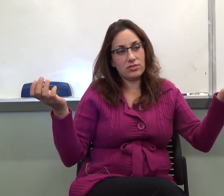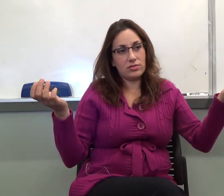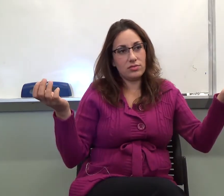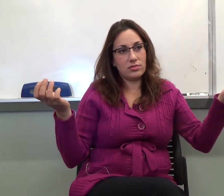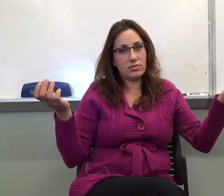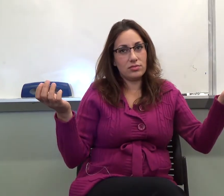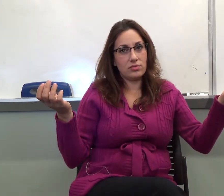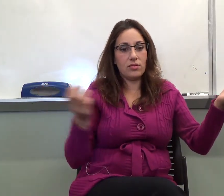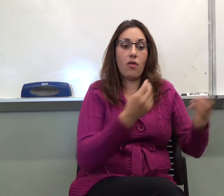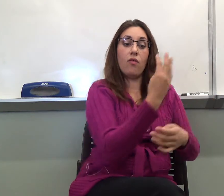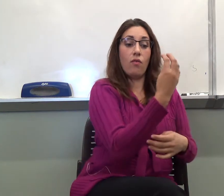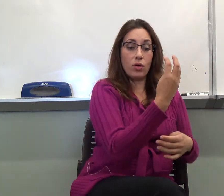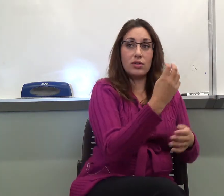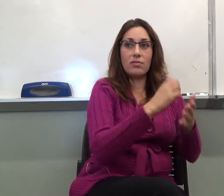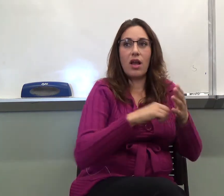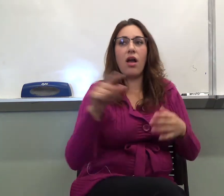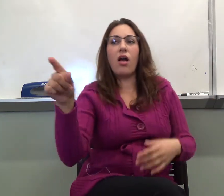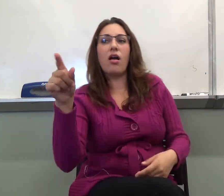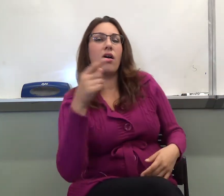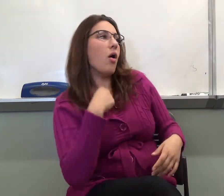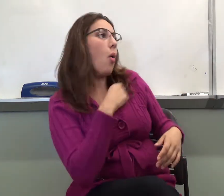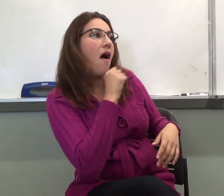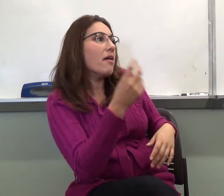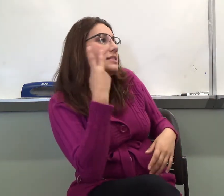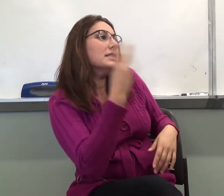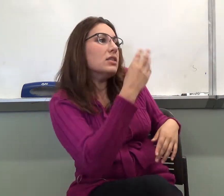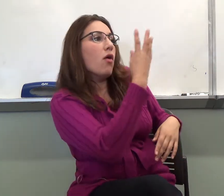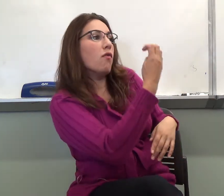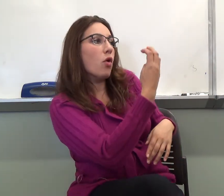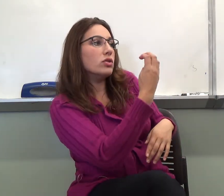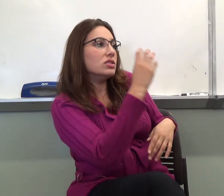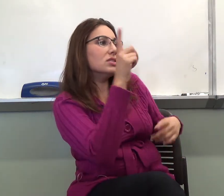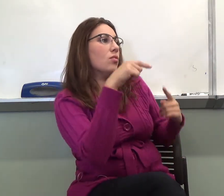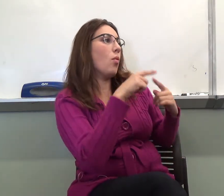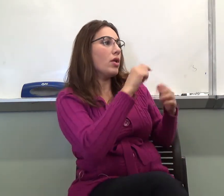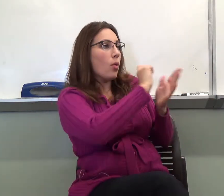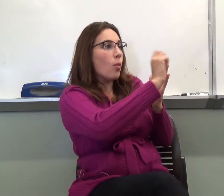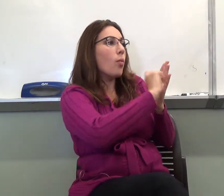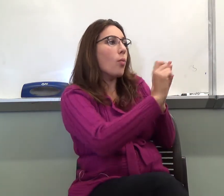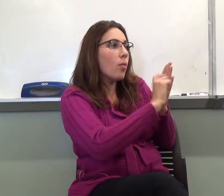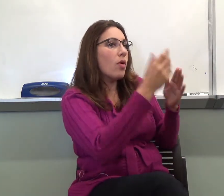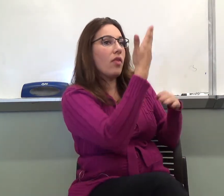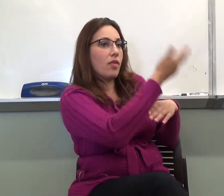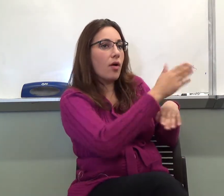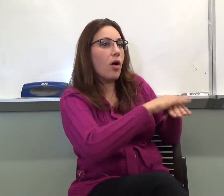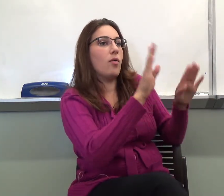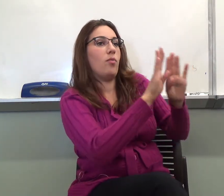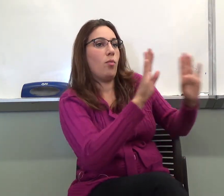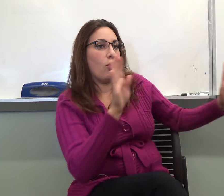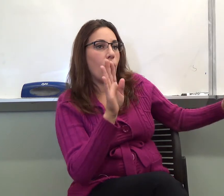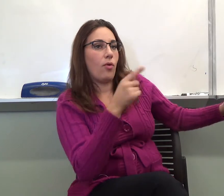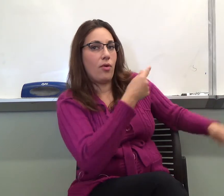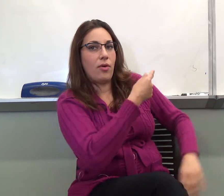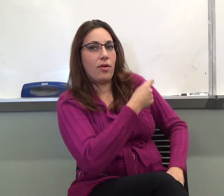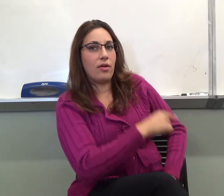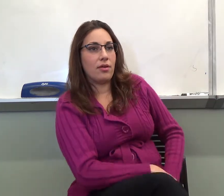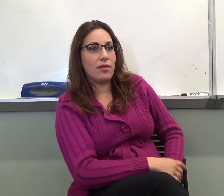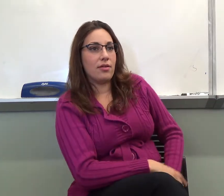14 minus No, 8. because I didn't see the 14 up there when you put 8 equals y over 4. Here's